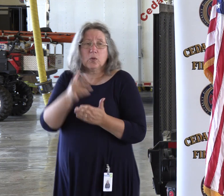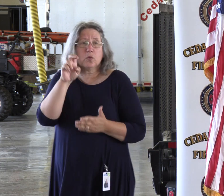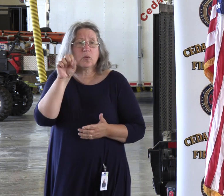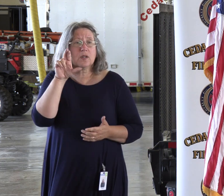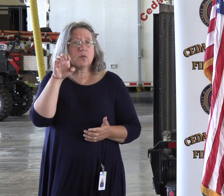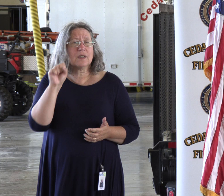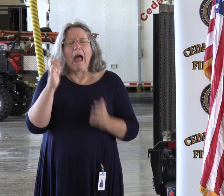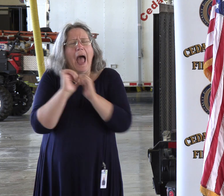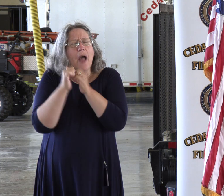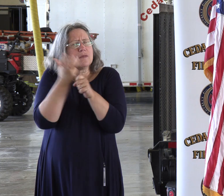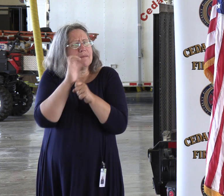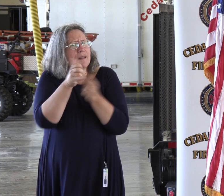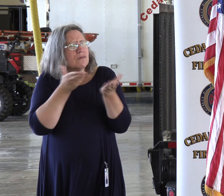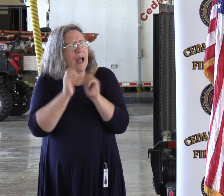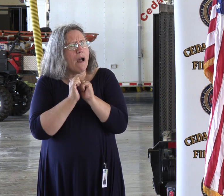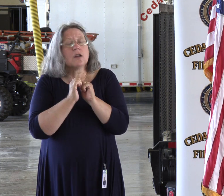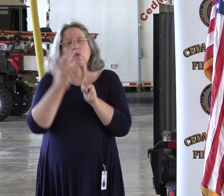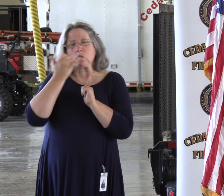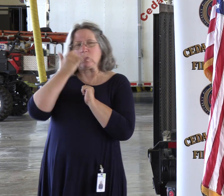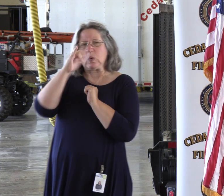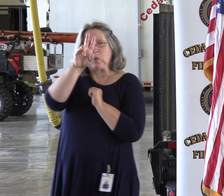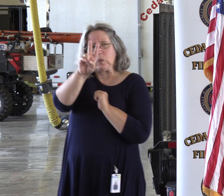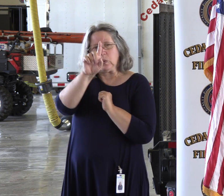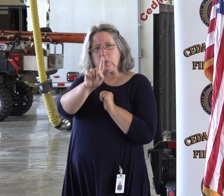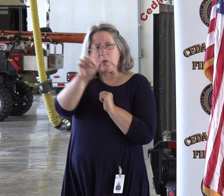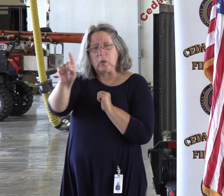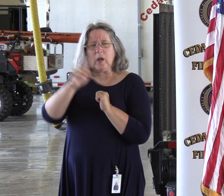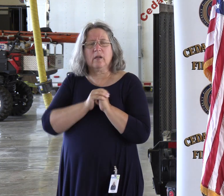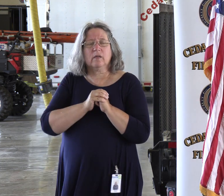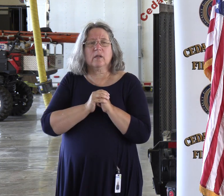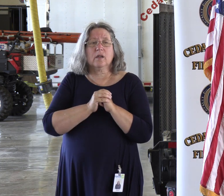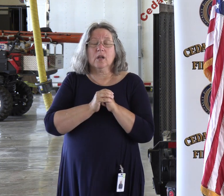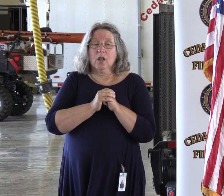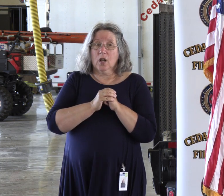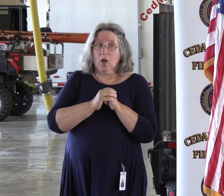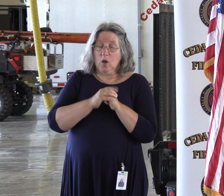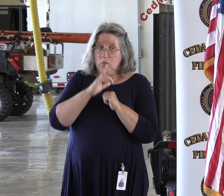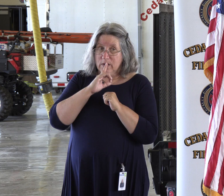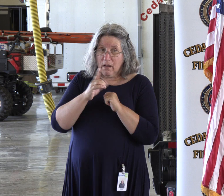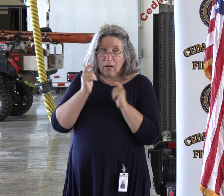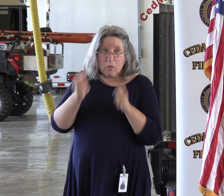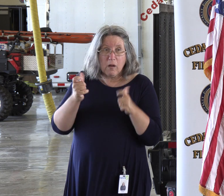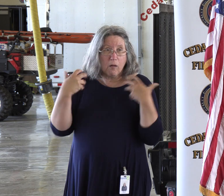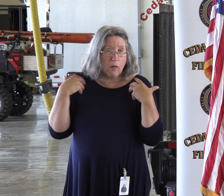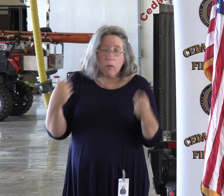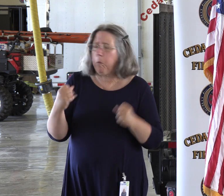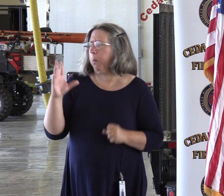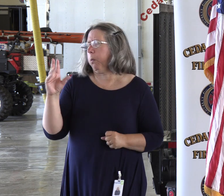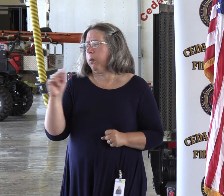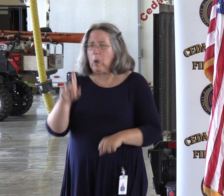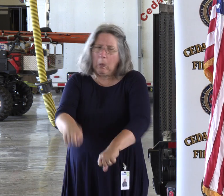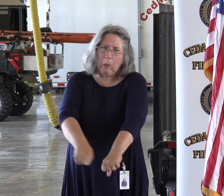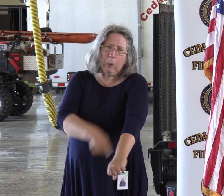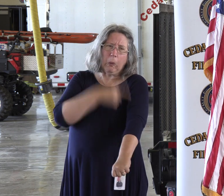calling 211. Our goal, this is the beginning of a long road to recovery. You know, let's